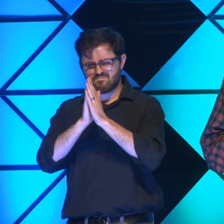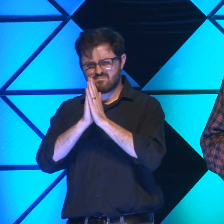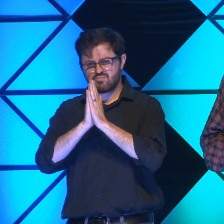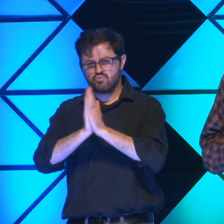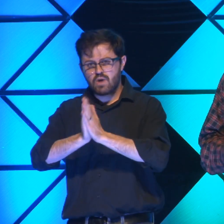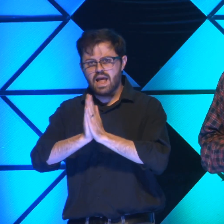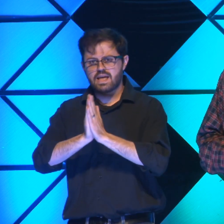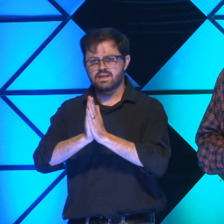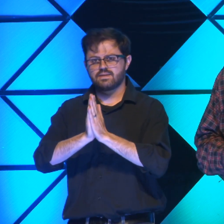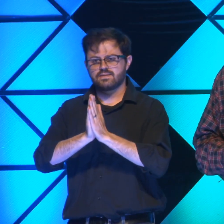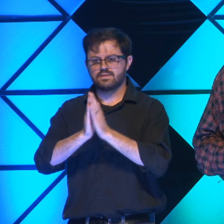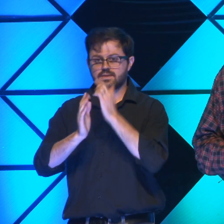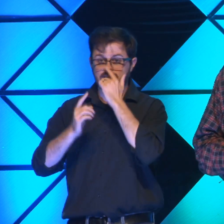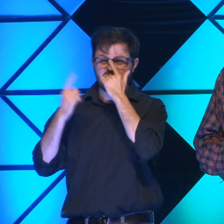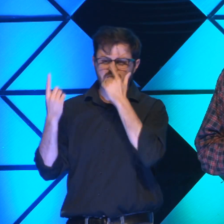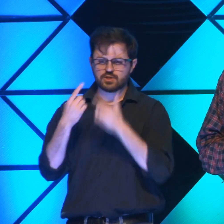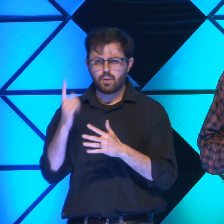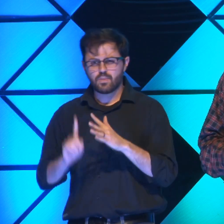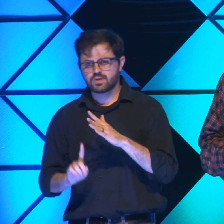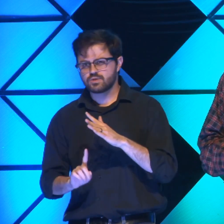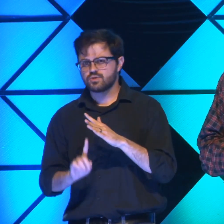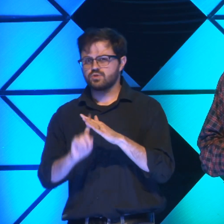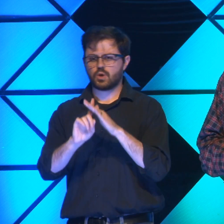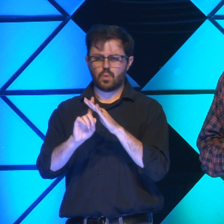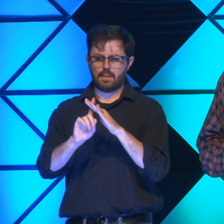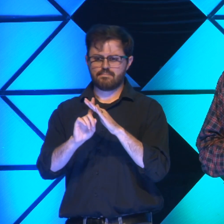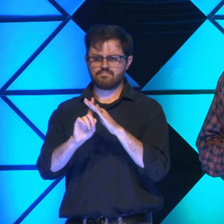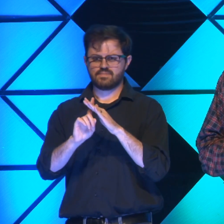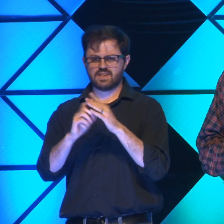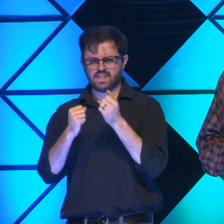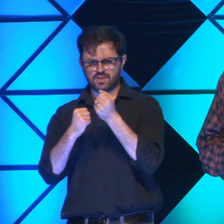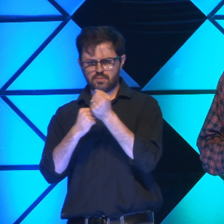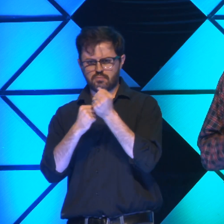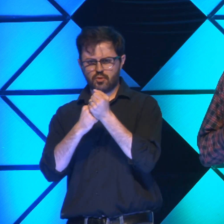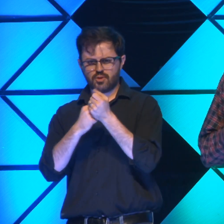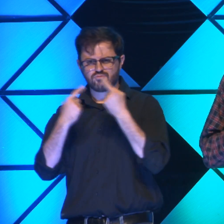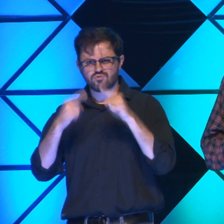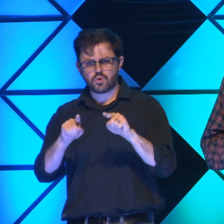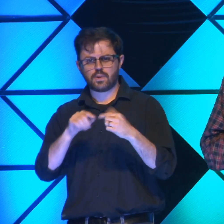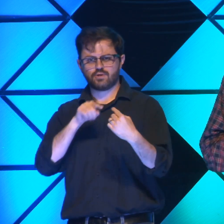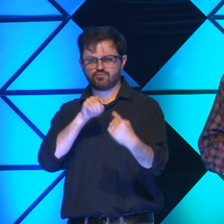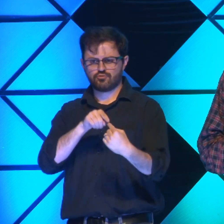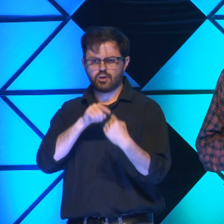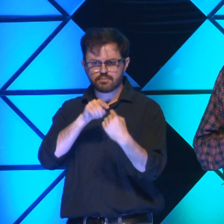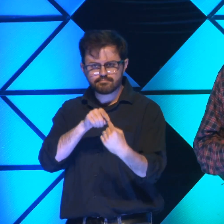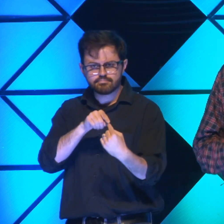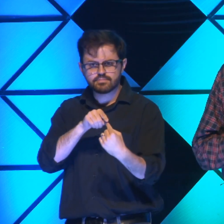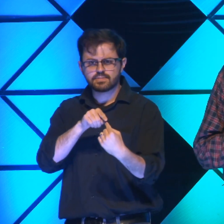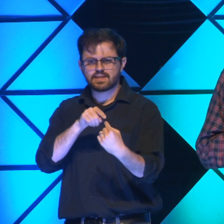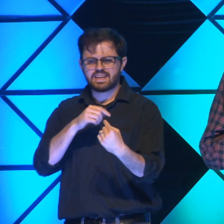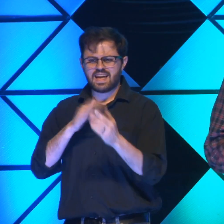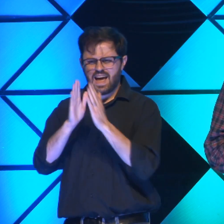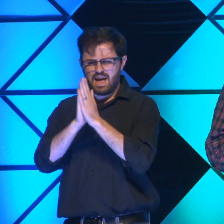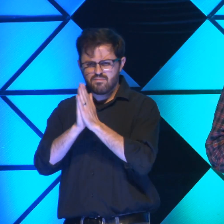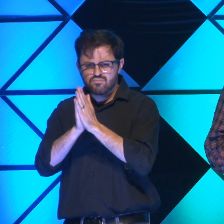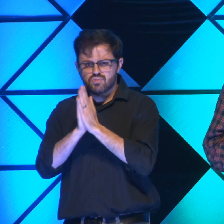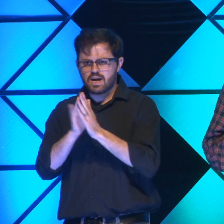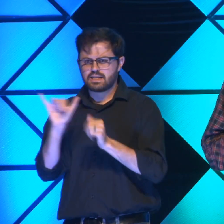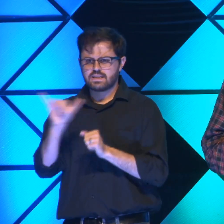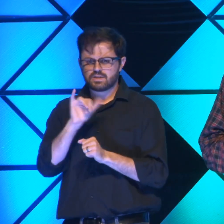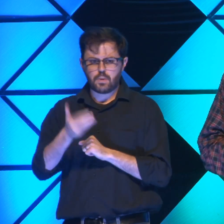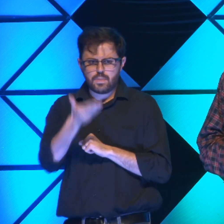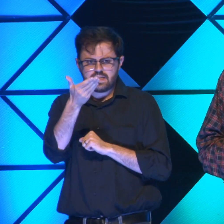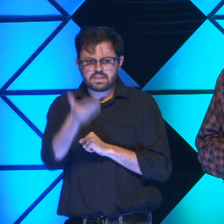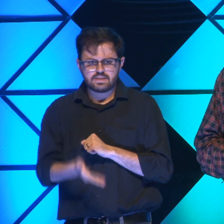that someone presents themselves in your struggle. I pray that someone is there the way Jesus